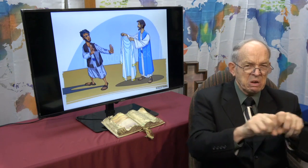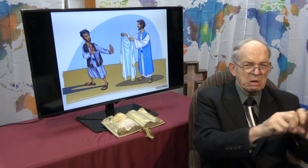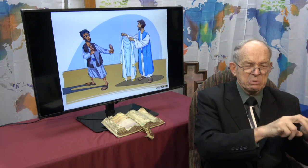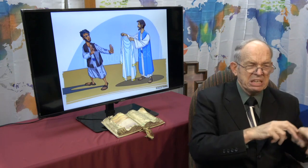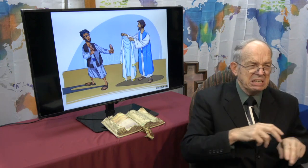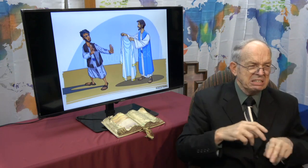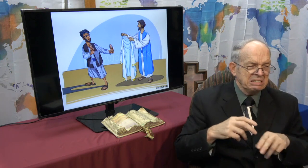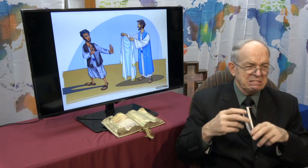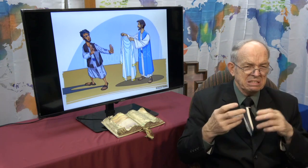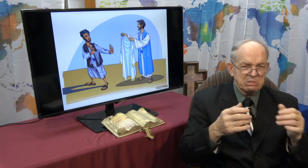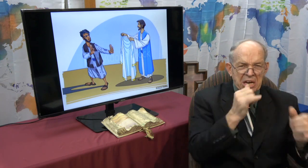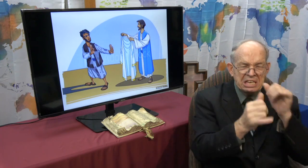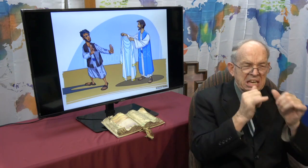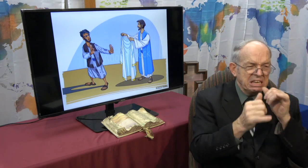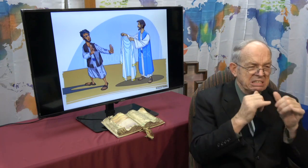adultery, drinking,